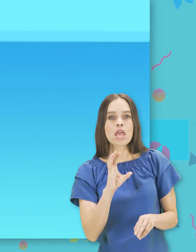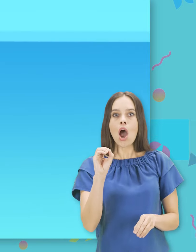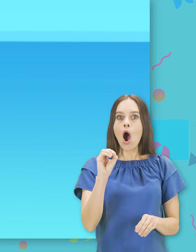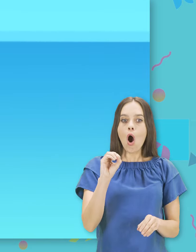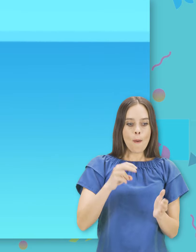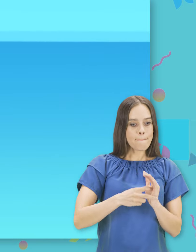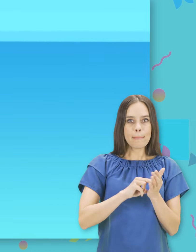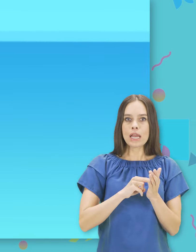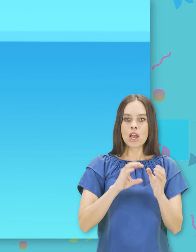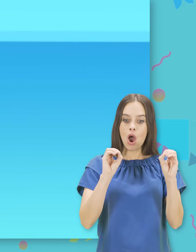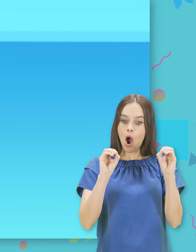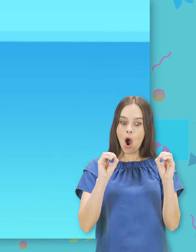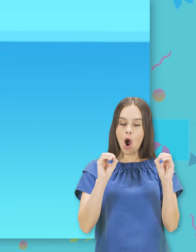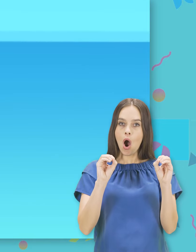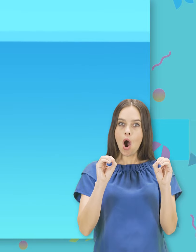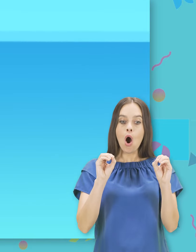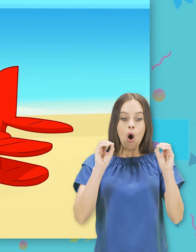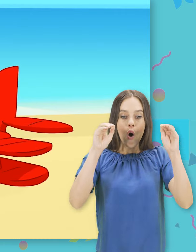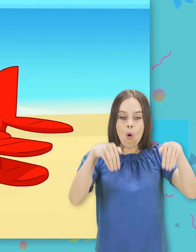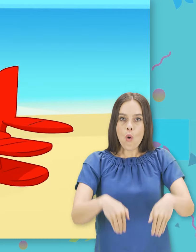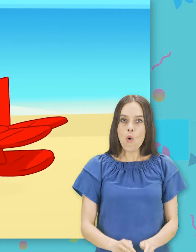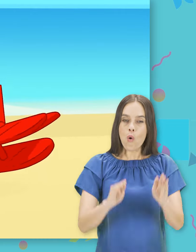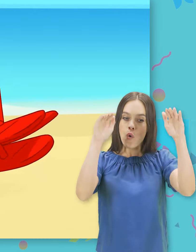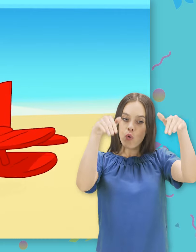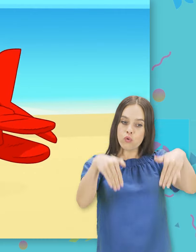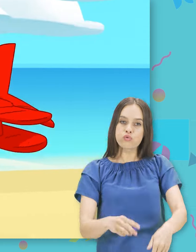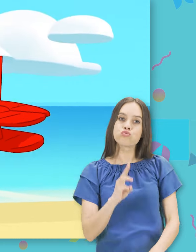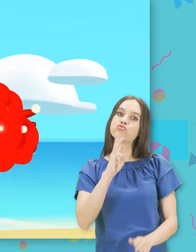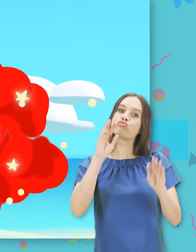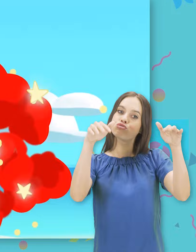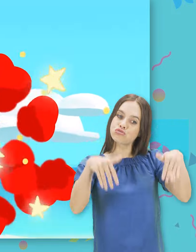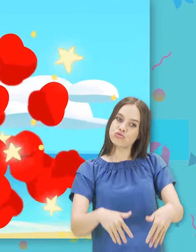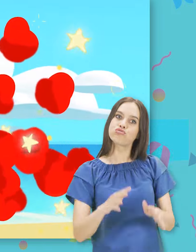Look, Morphle, the O of ocean.